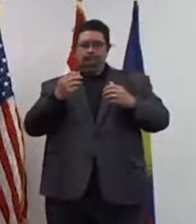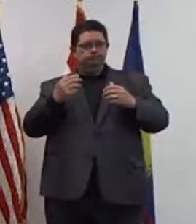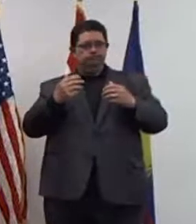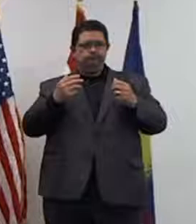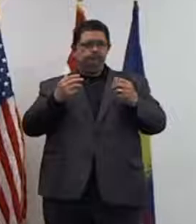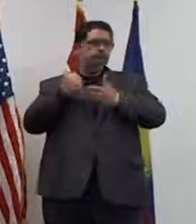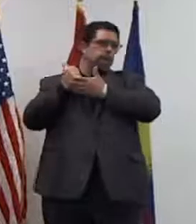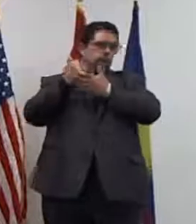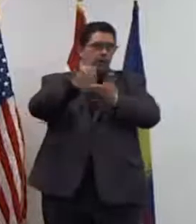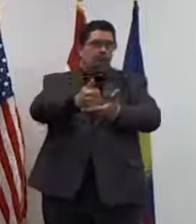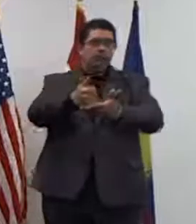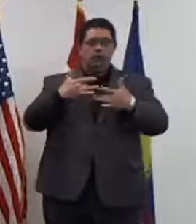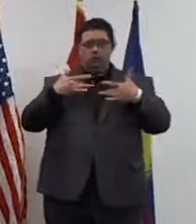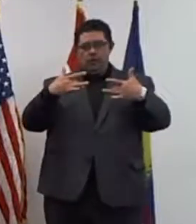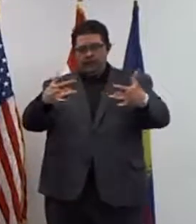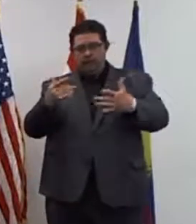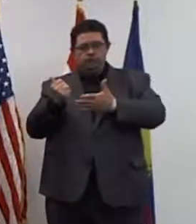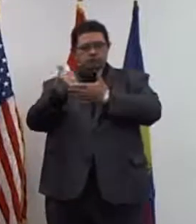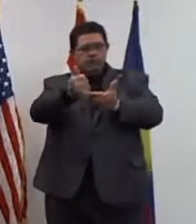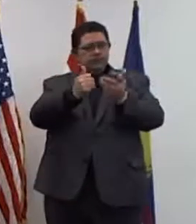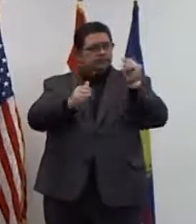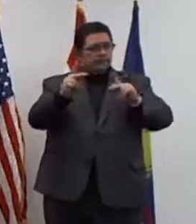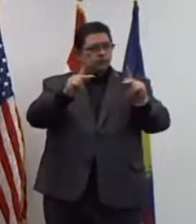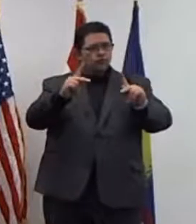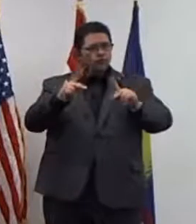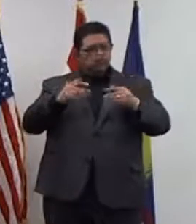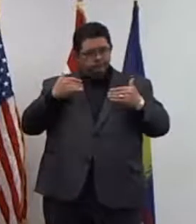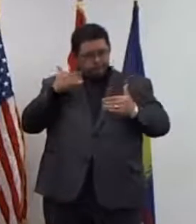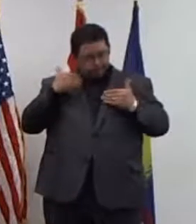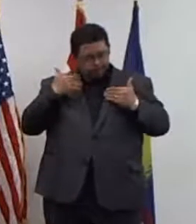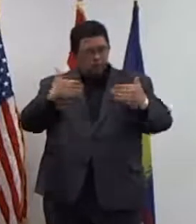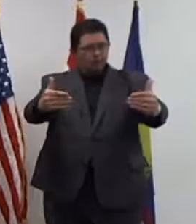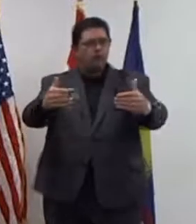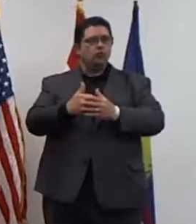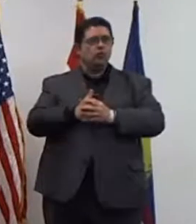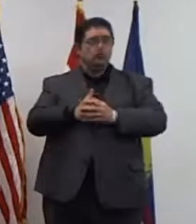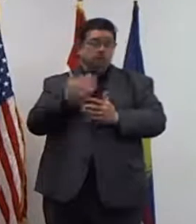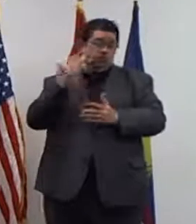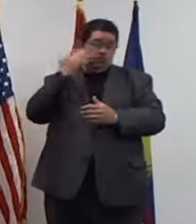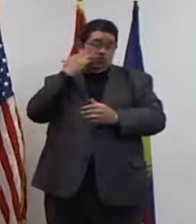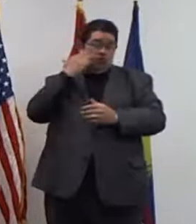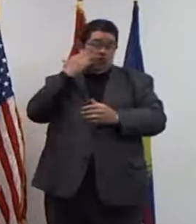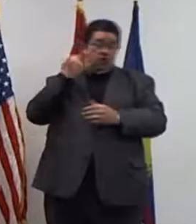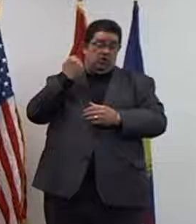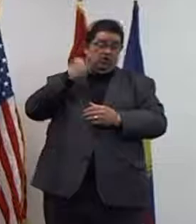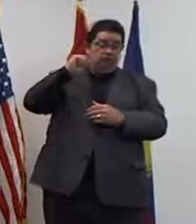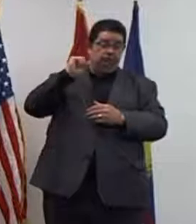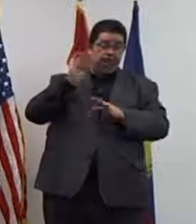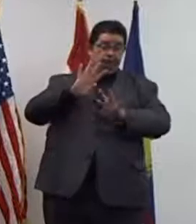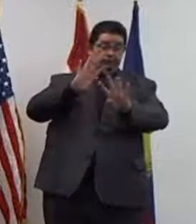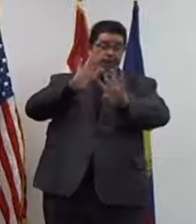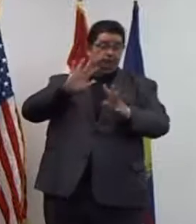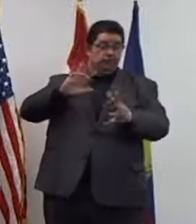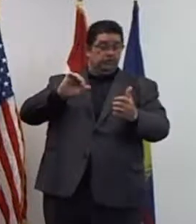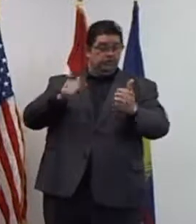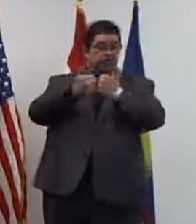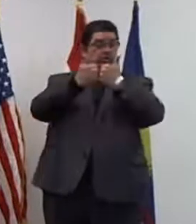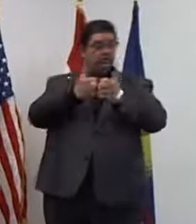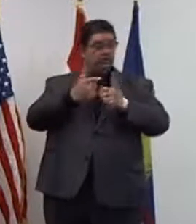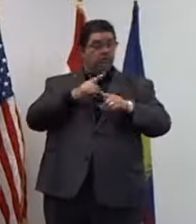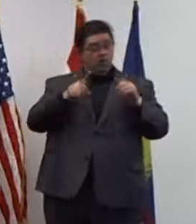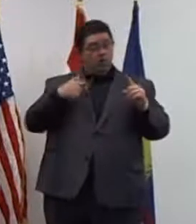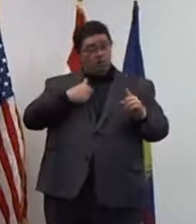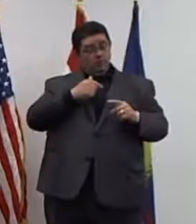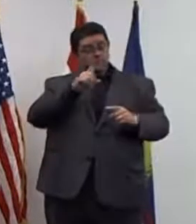to get everyone in the position to move forward. We understand this unrest is challenging, and we will make sure that our St. Louis County Police